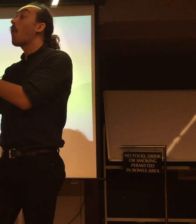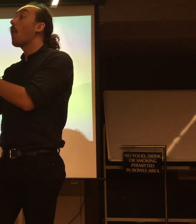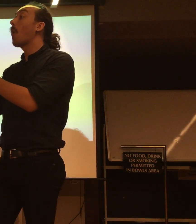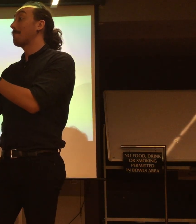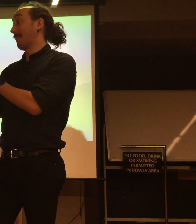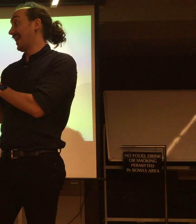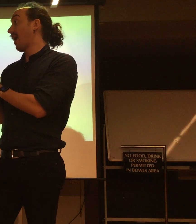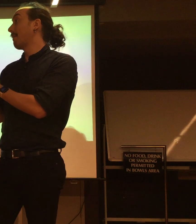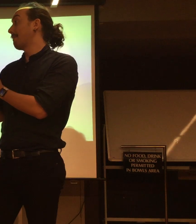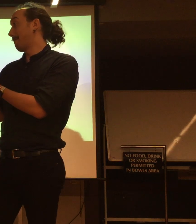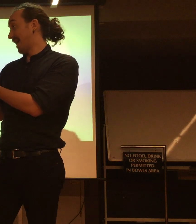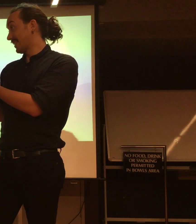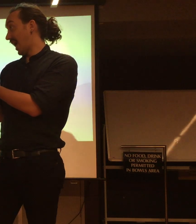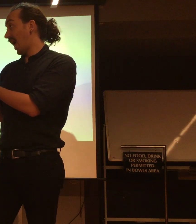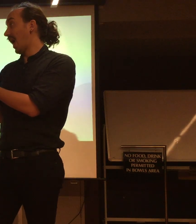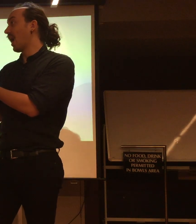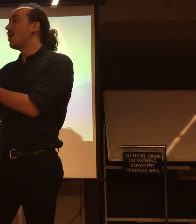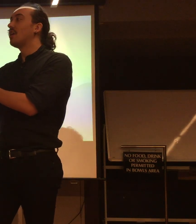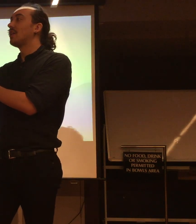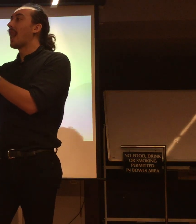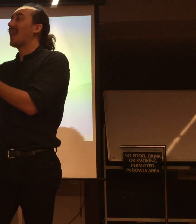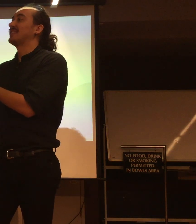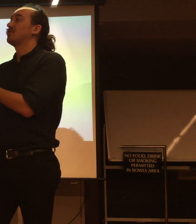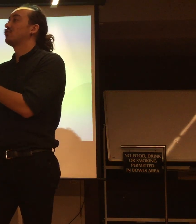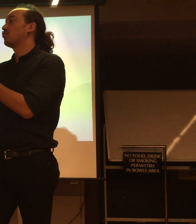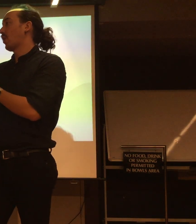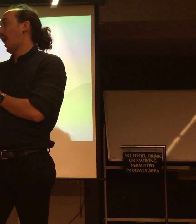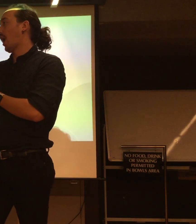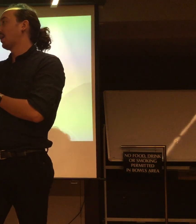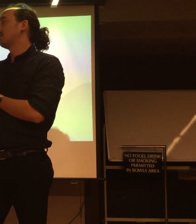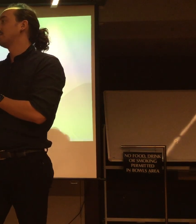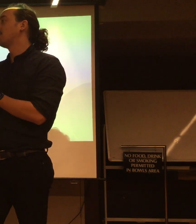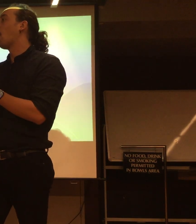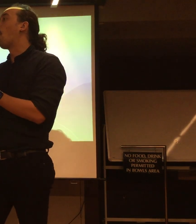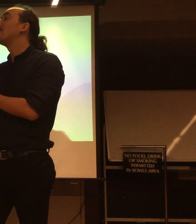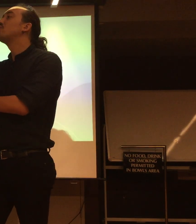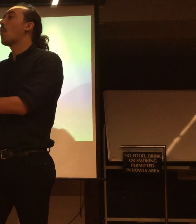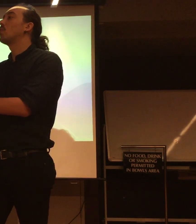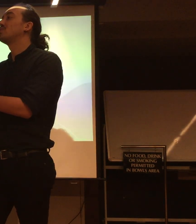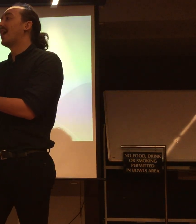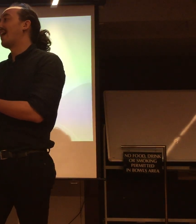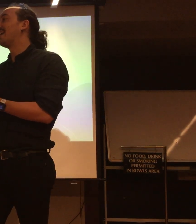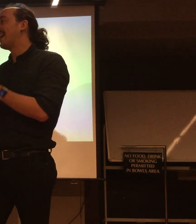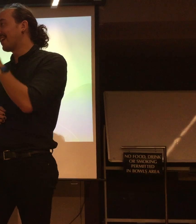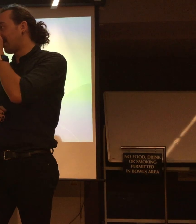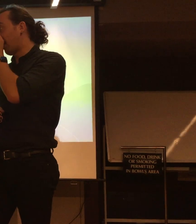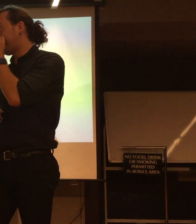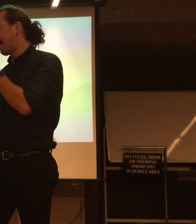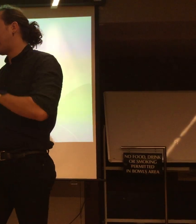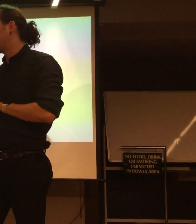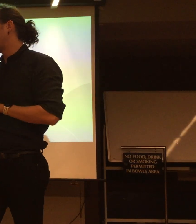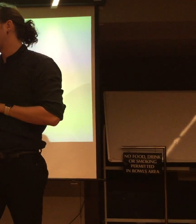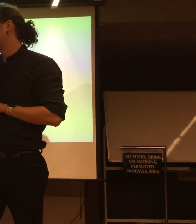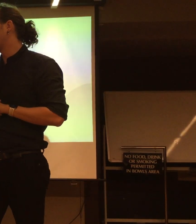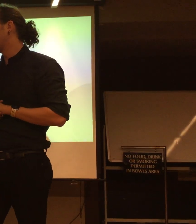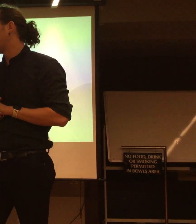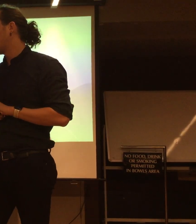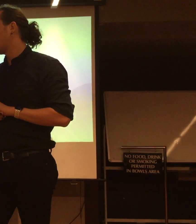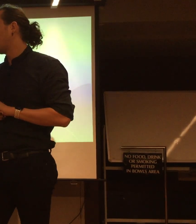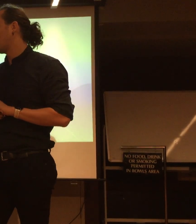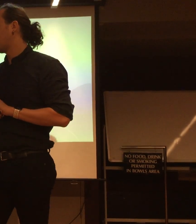peanut butter that it's no sugar or low sugar. Yeah. Yeah, I get the low fat